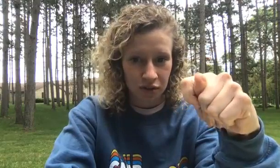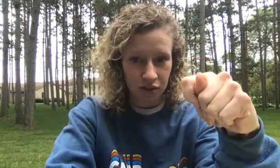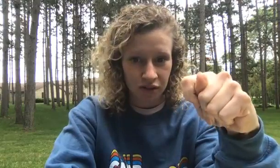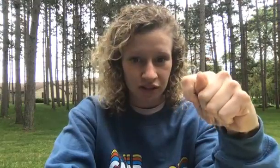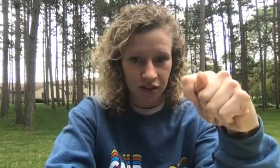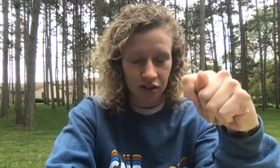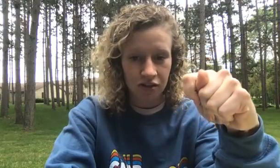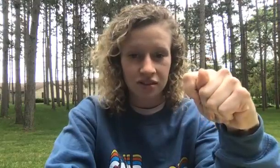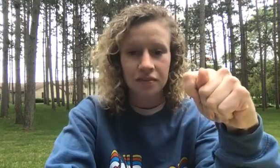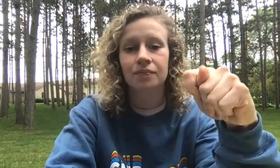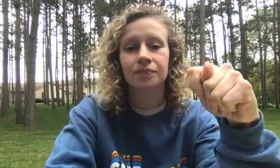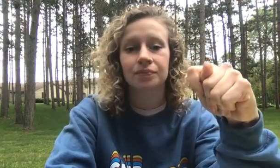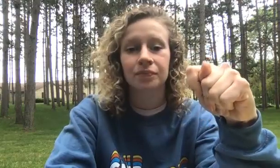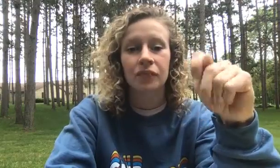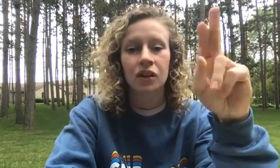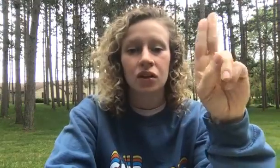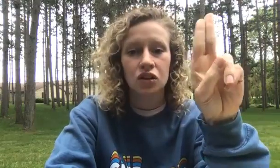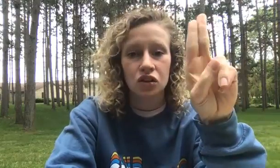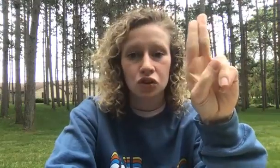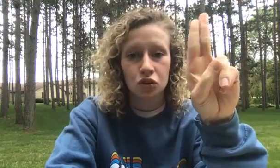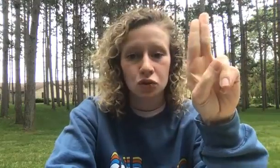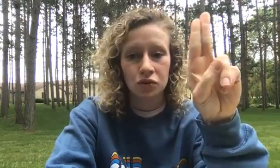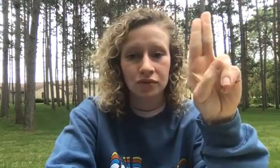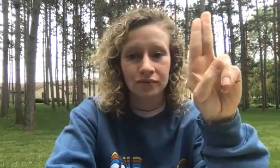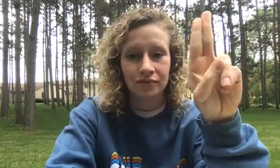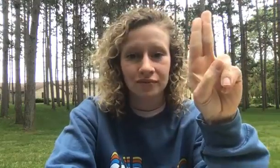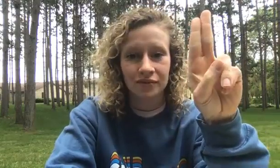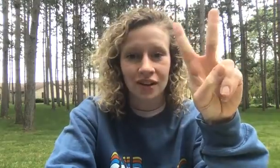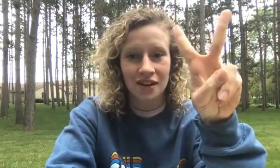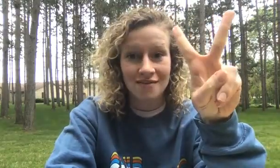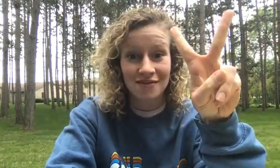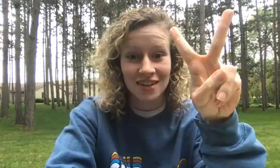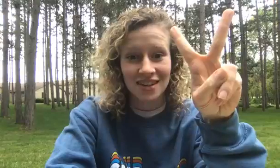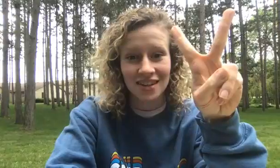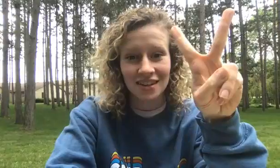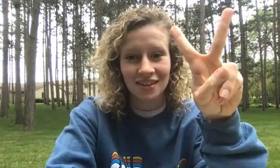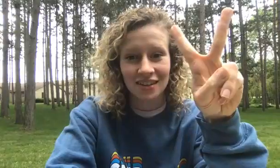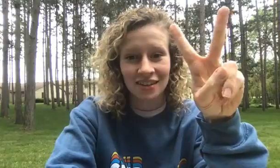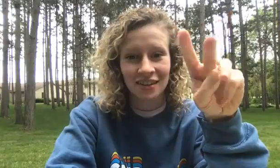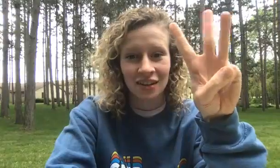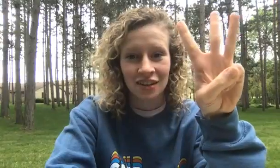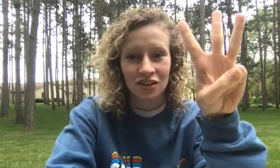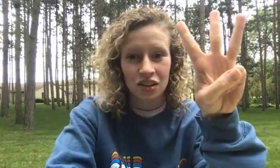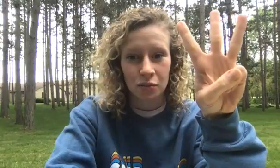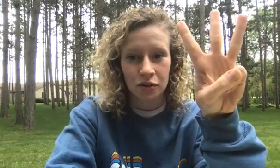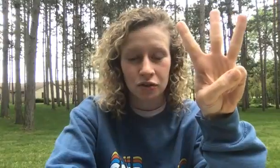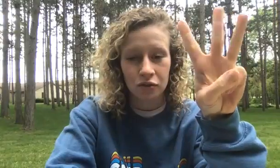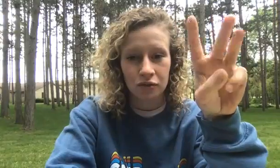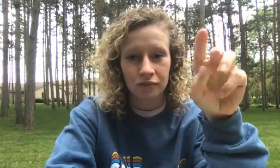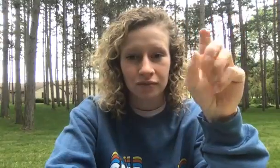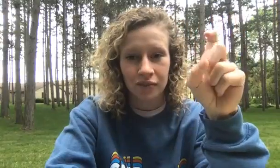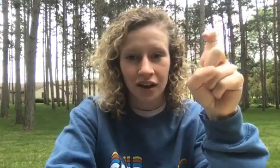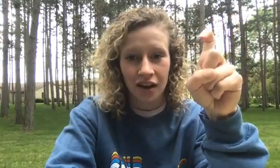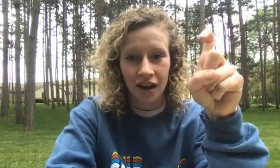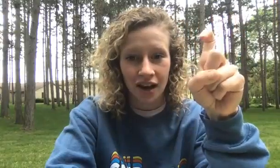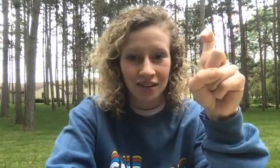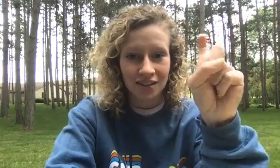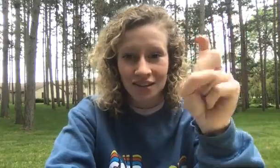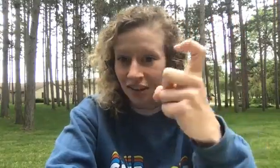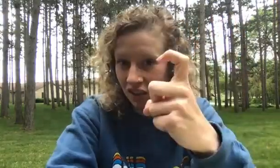your fingers. U, V, W, X, like an